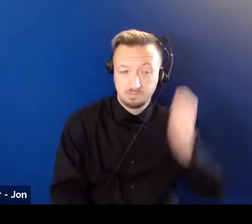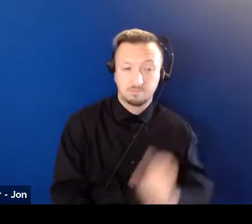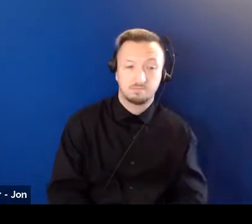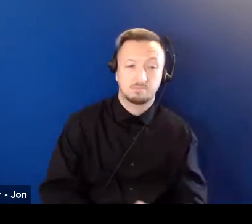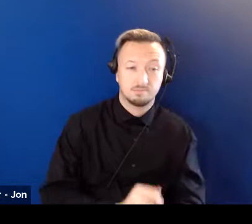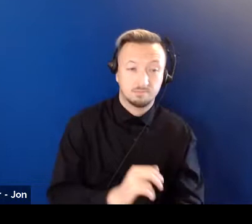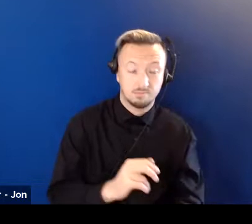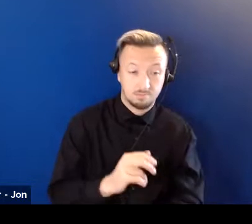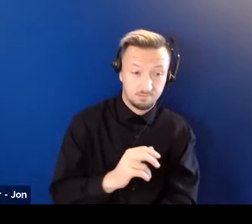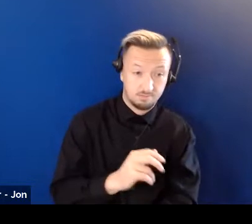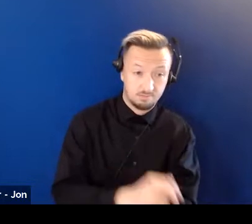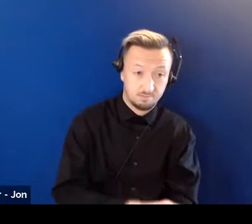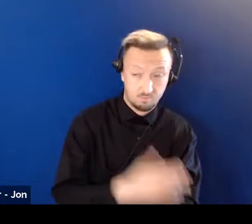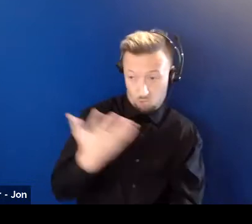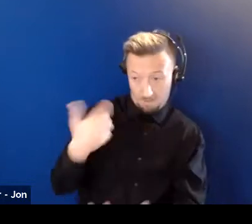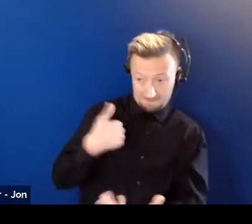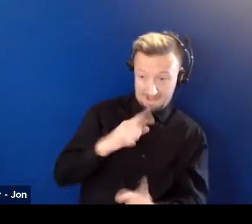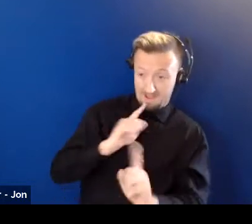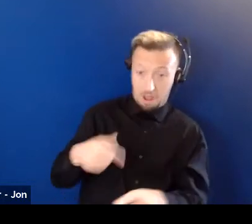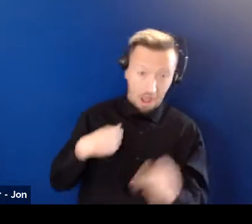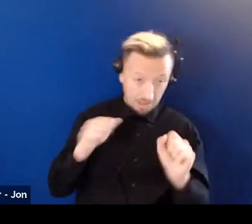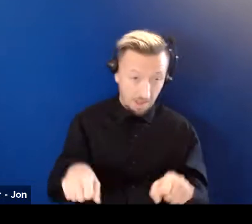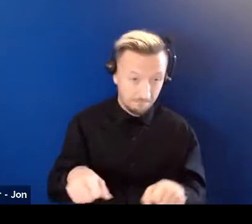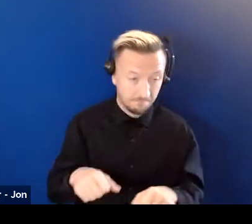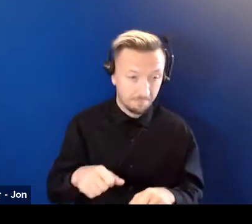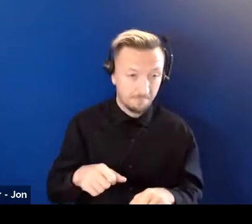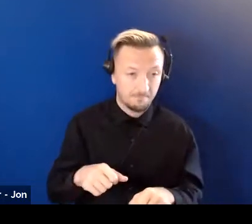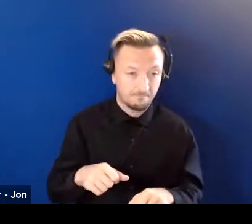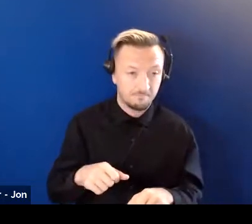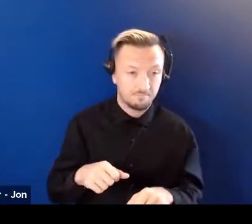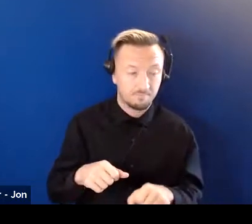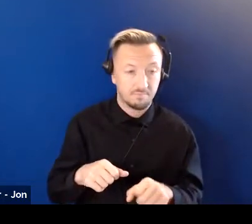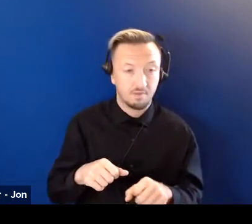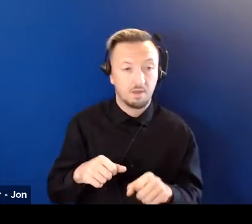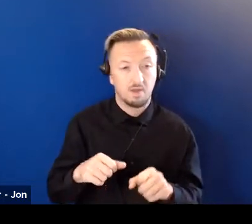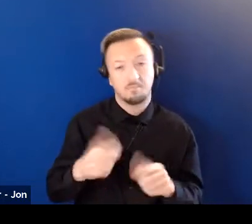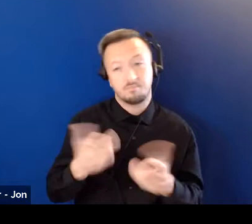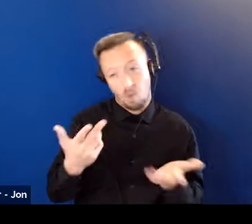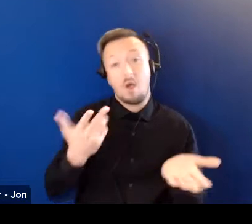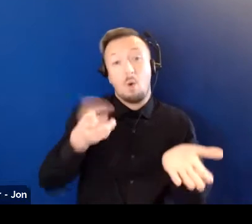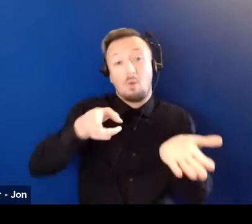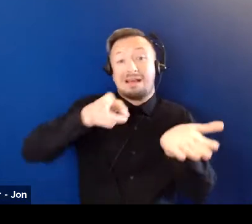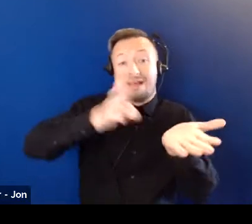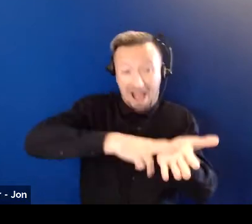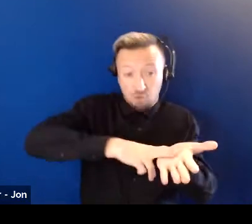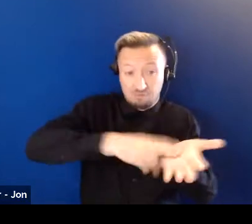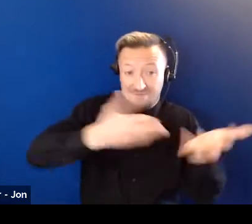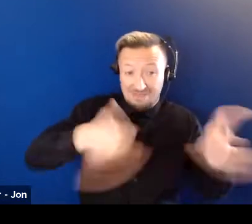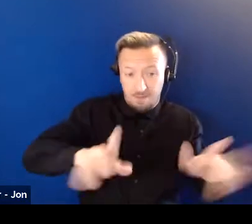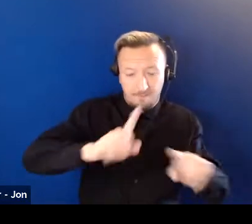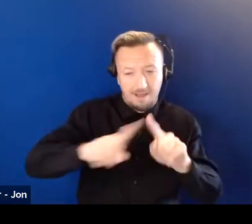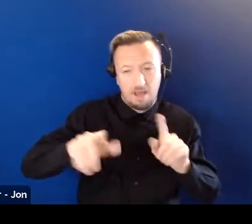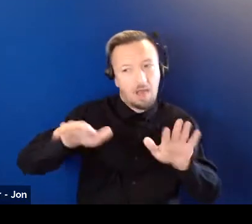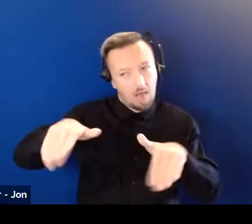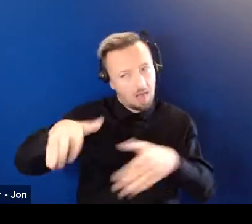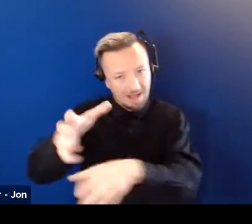Do you want me to respond? I'll complete it. Well, we haven't gotten any money yet. We've got a contract signed, but we haven't seen any dollars,